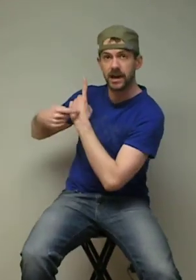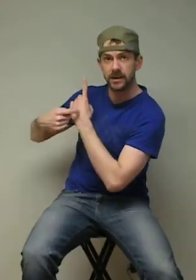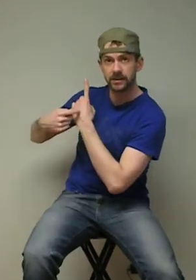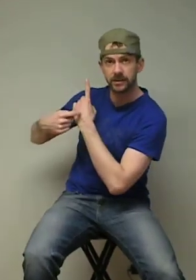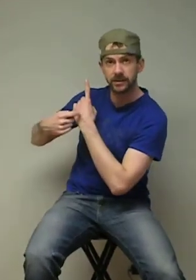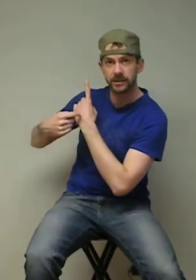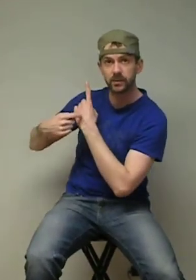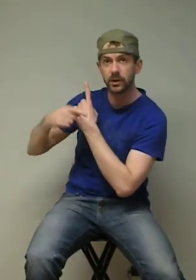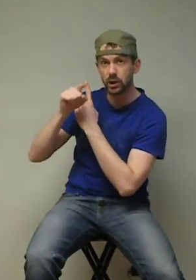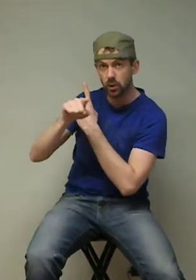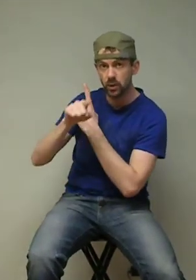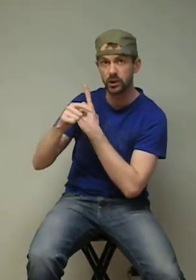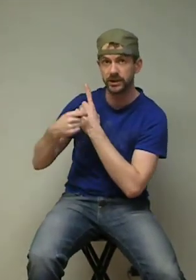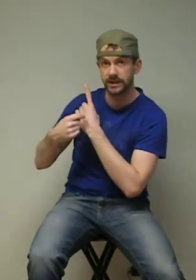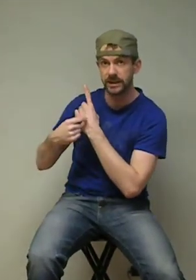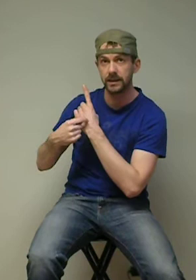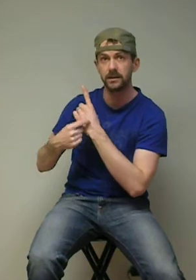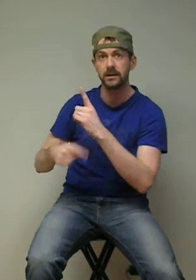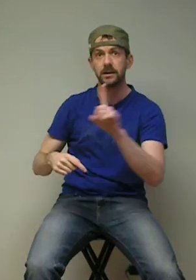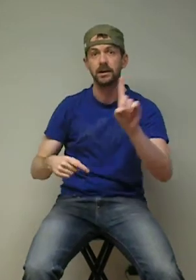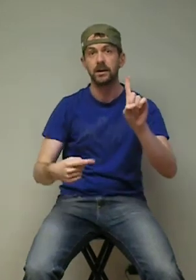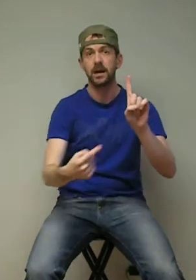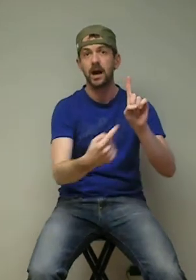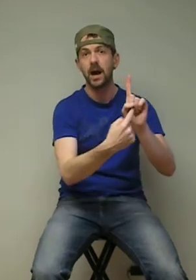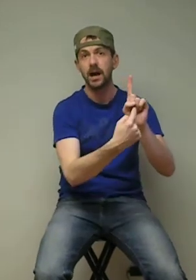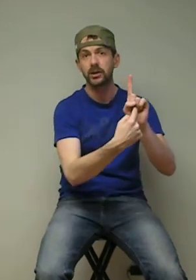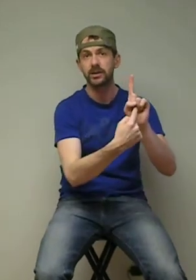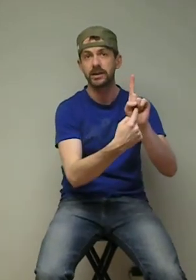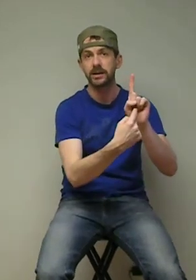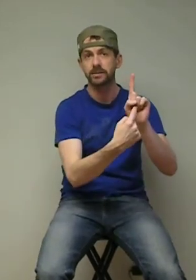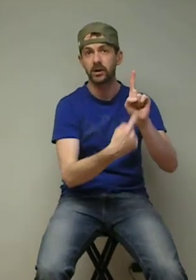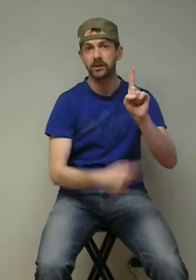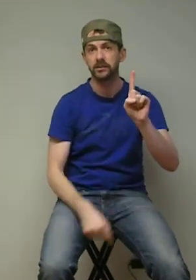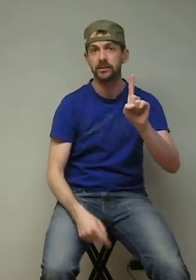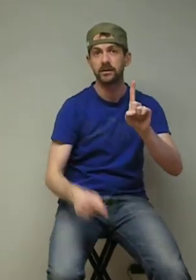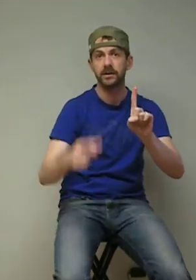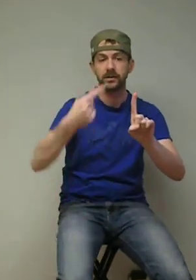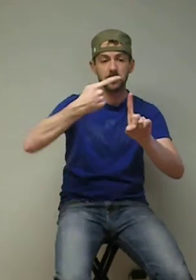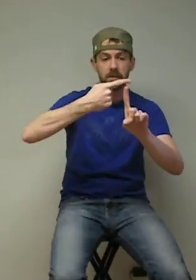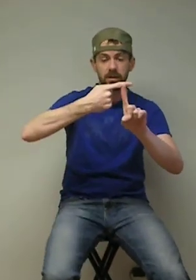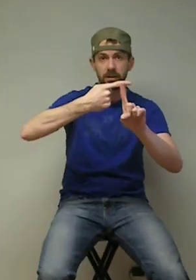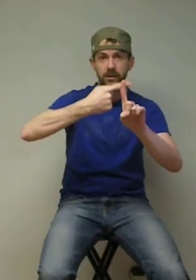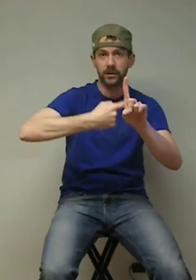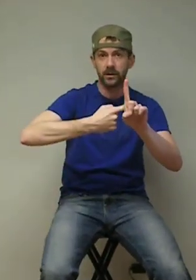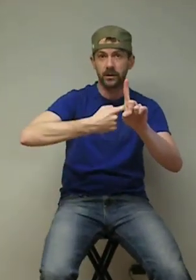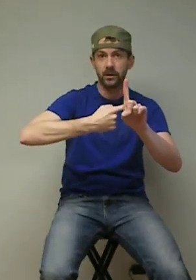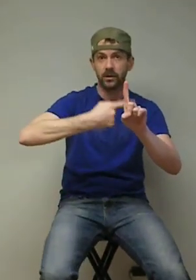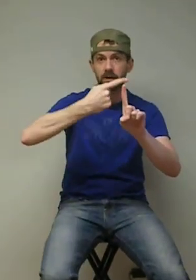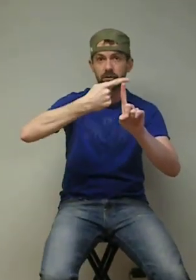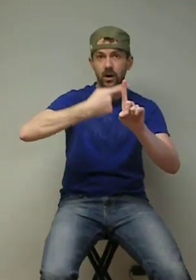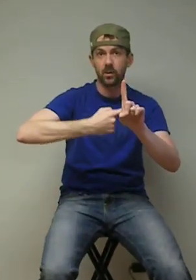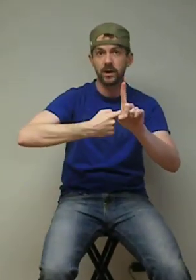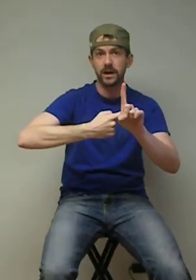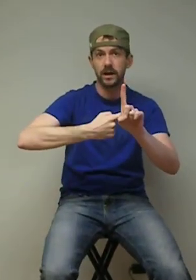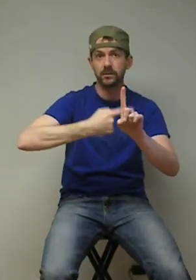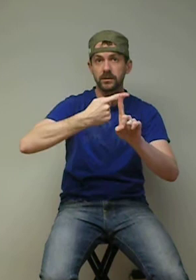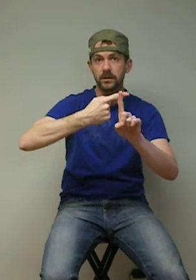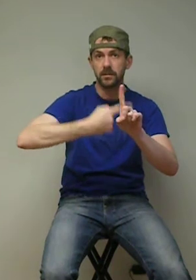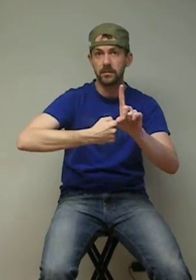hand. This is what you should see. I should see this part. So month, you're going to draw one down.